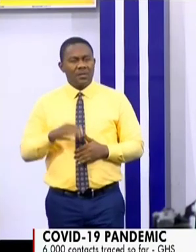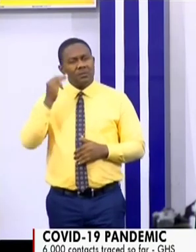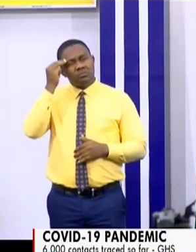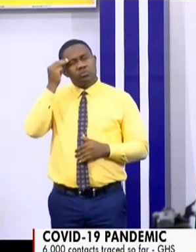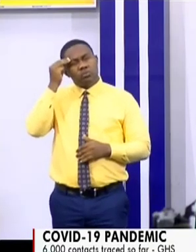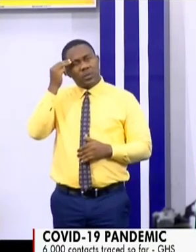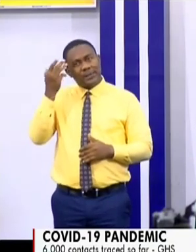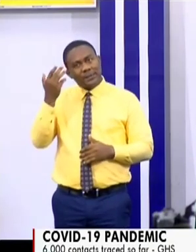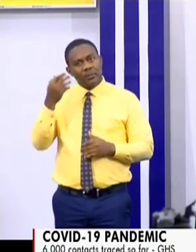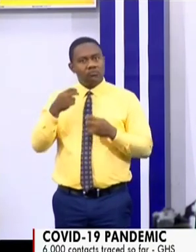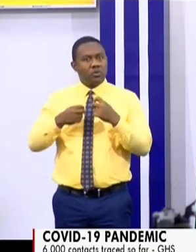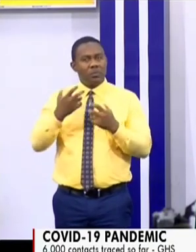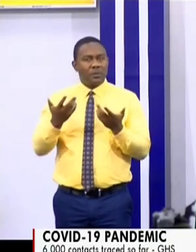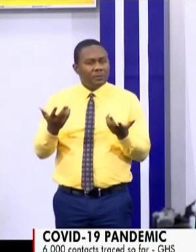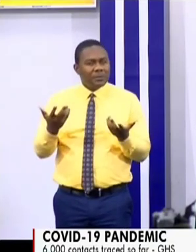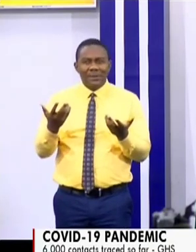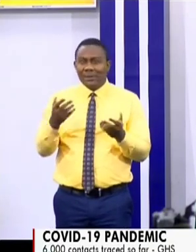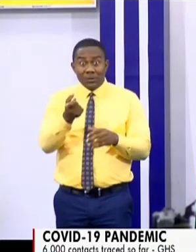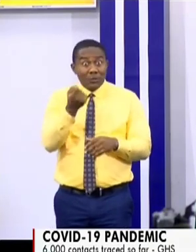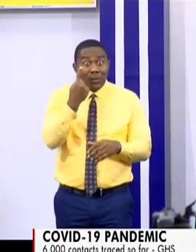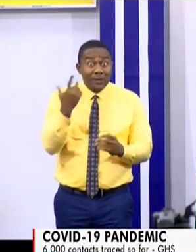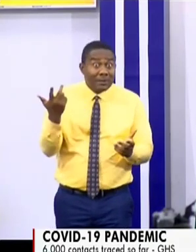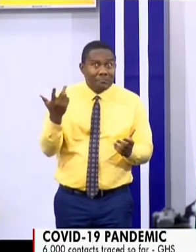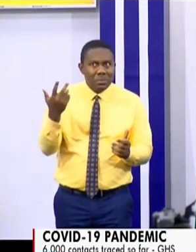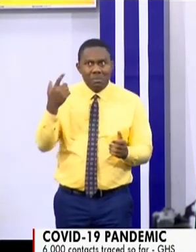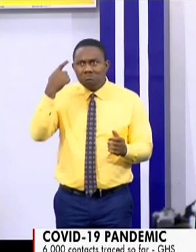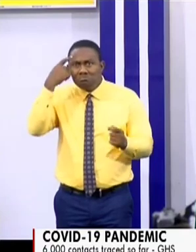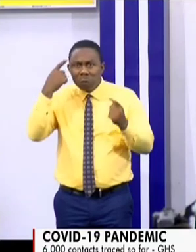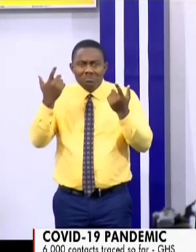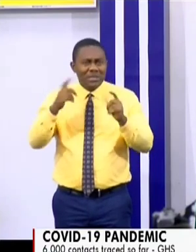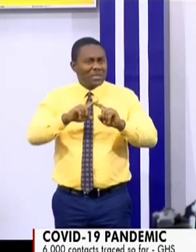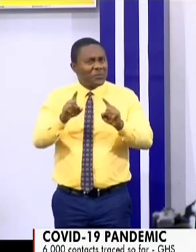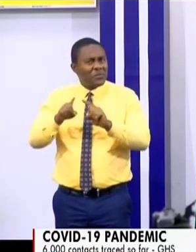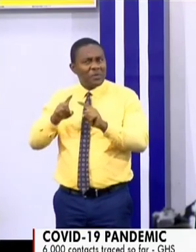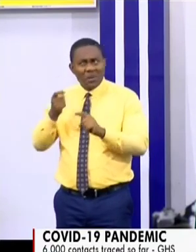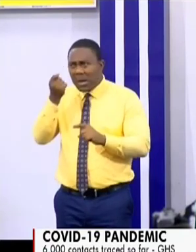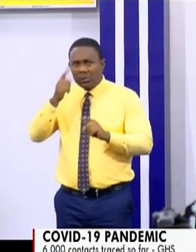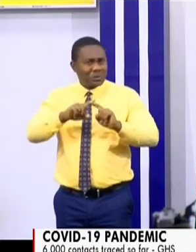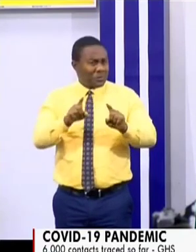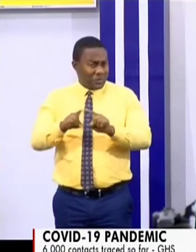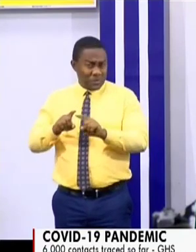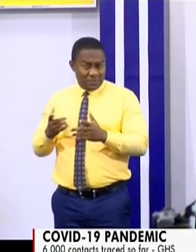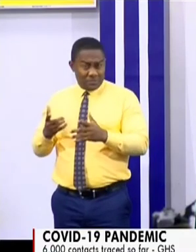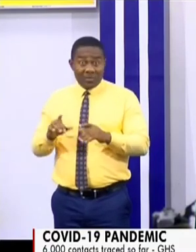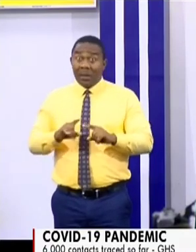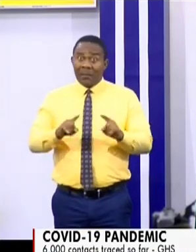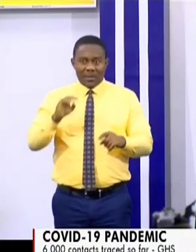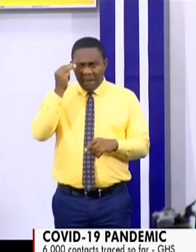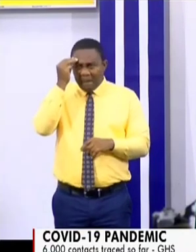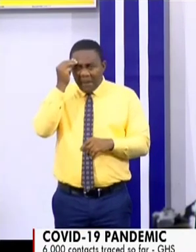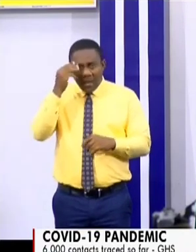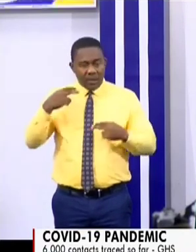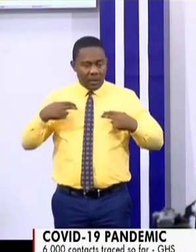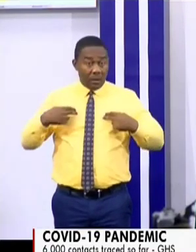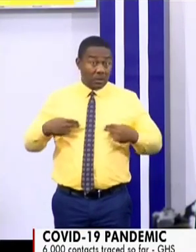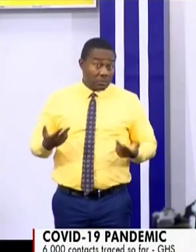many of us may have different understanding about what it is. But mental health is basically about any life